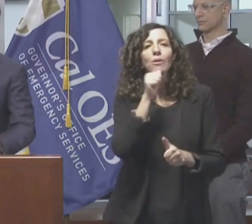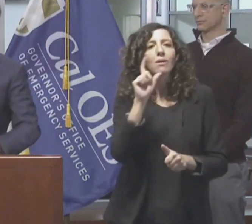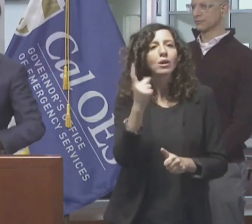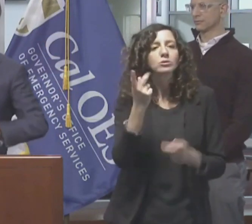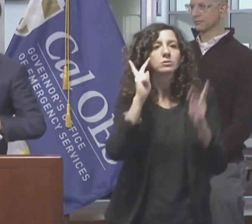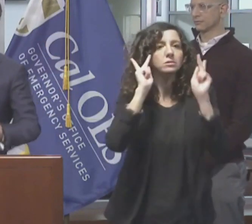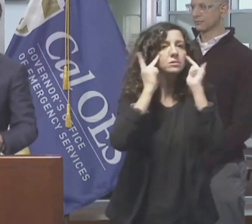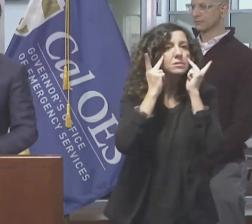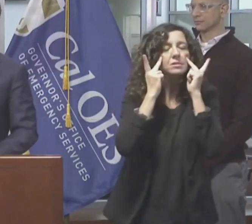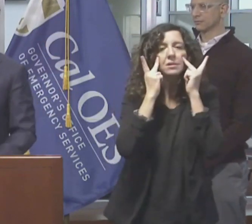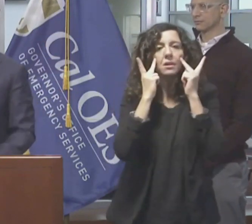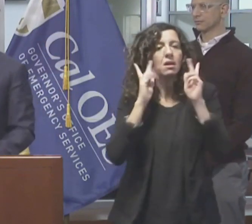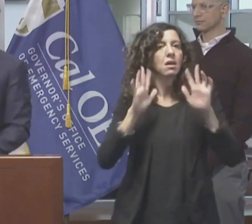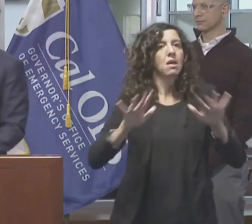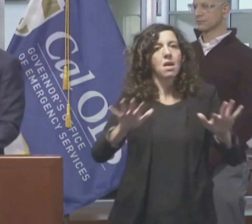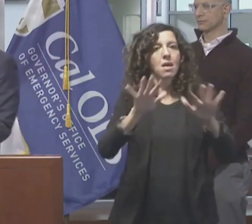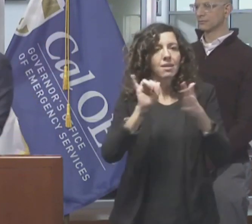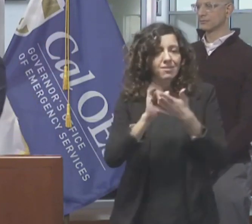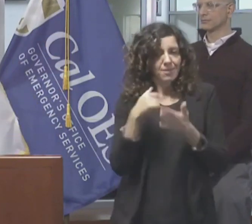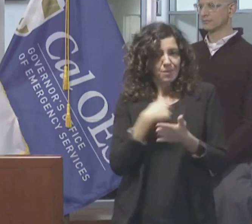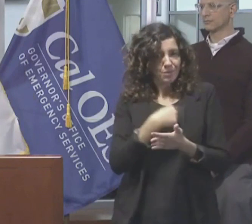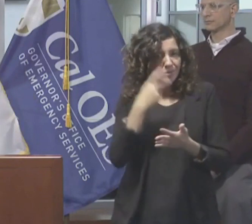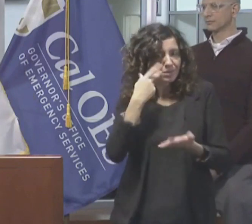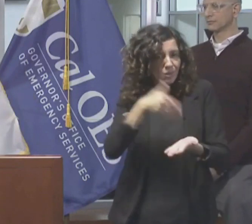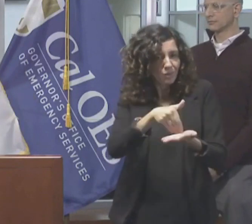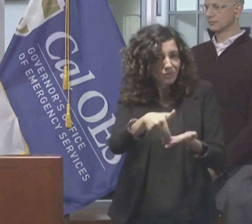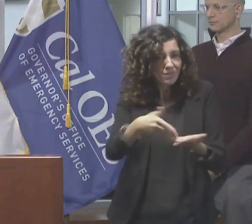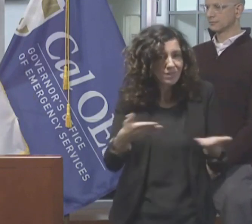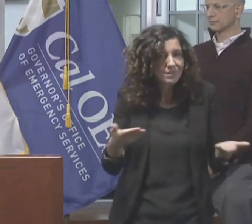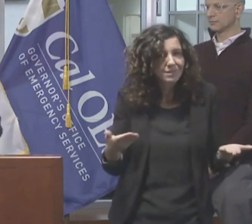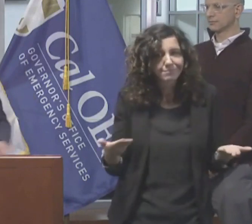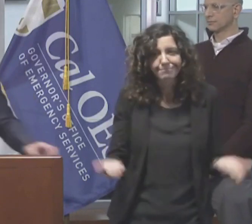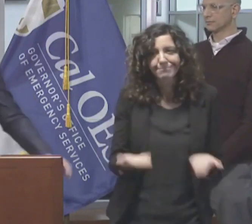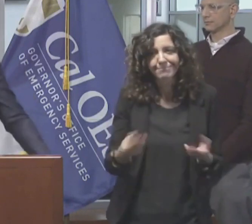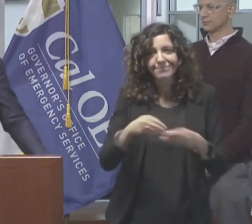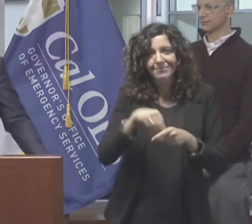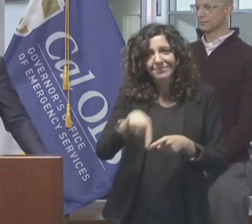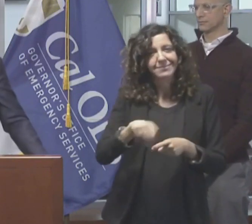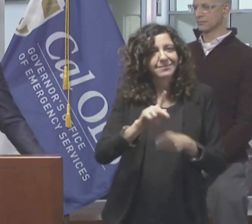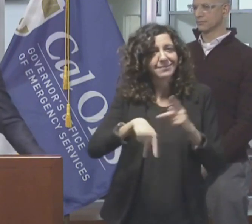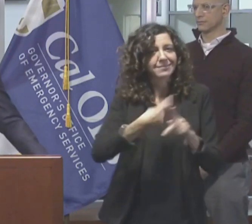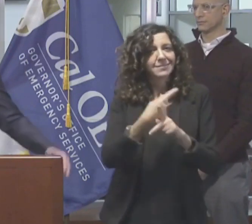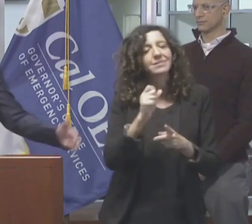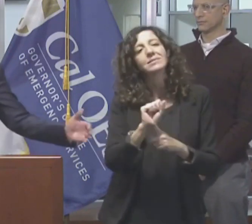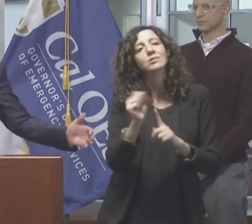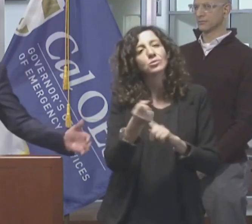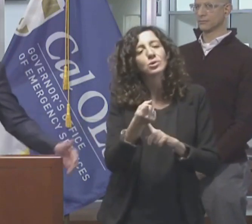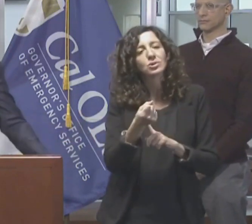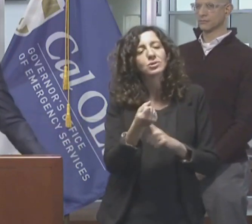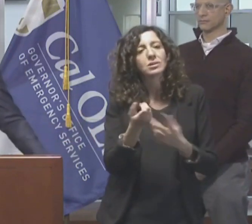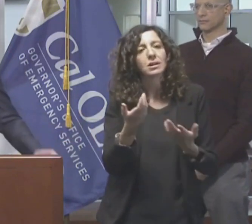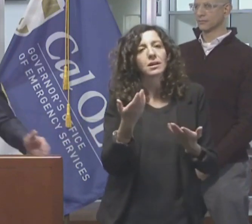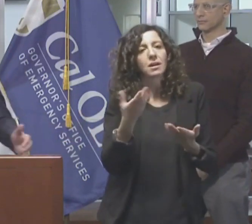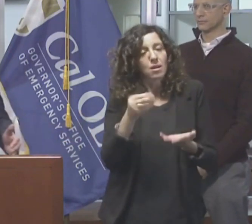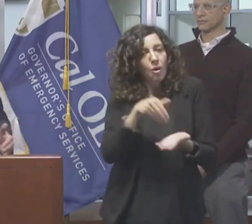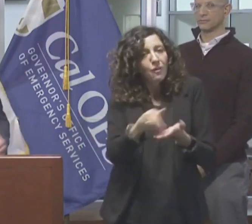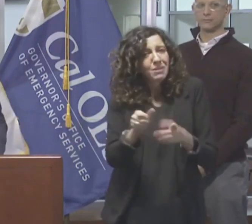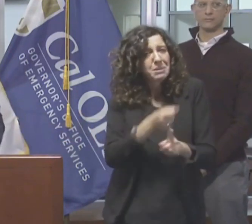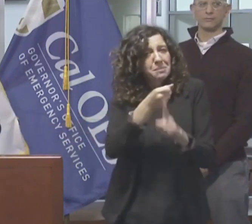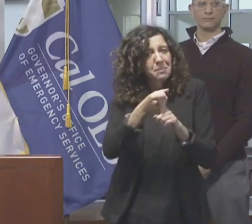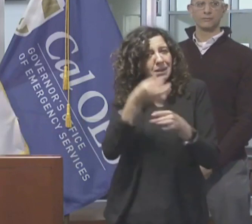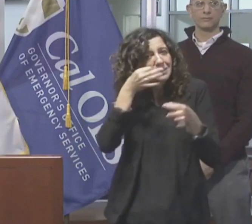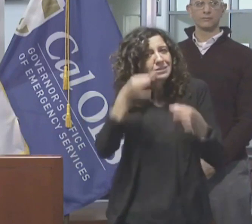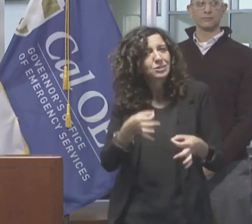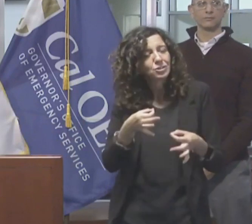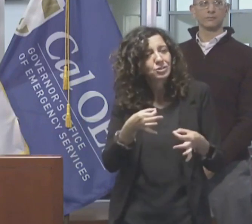hysteria that I think often is the case around some of the decisions that are often made